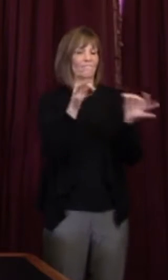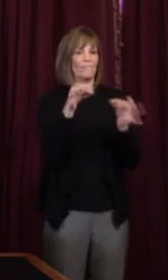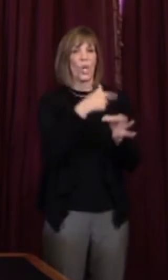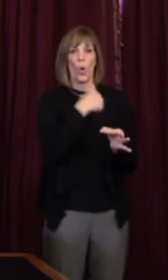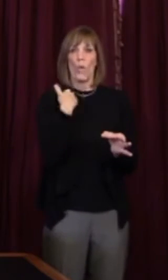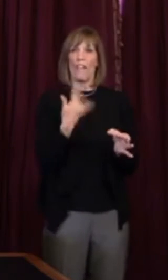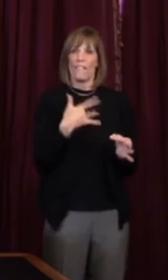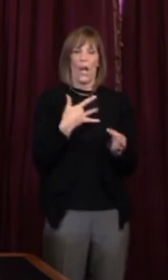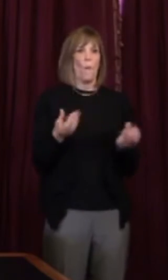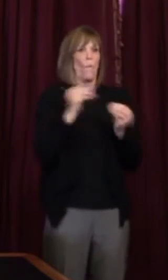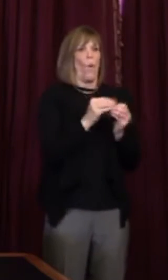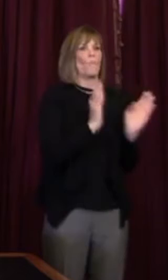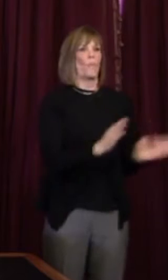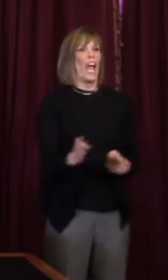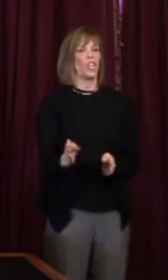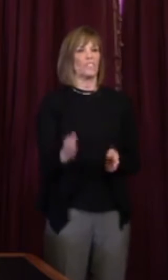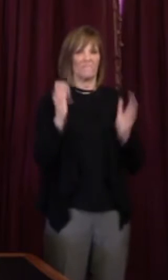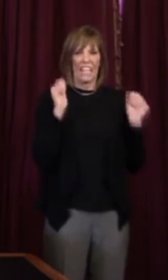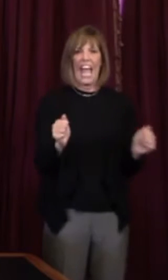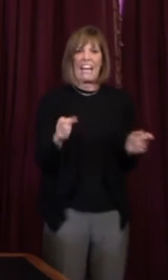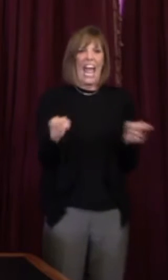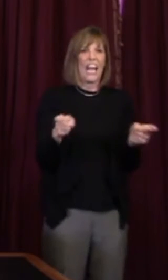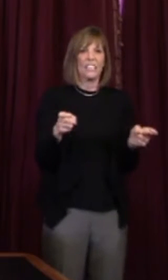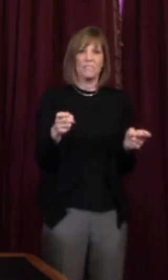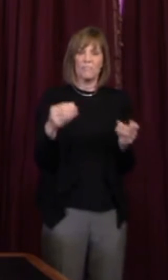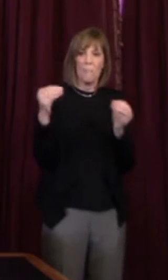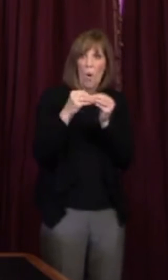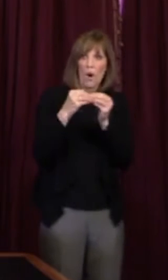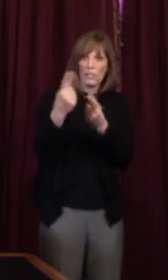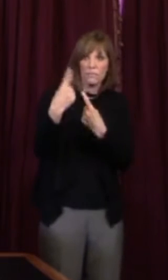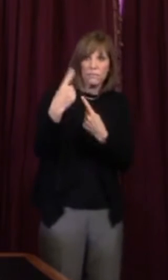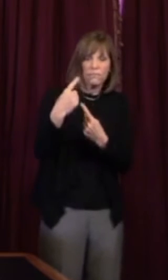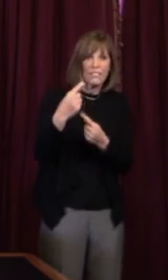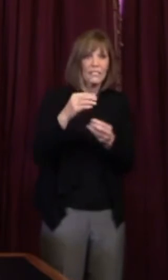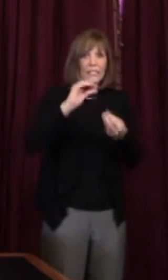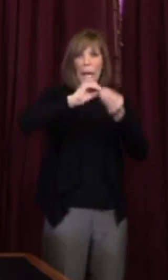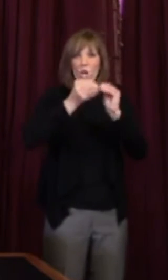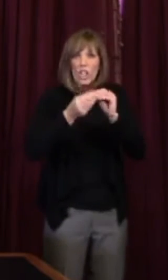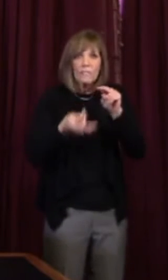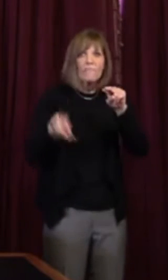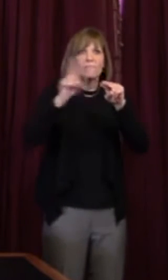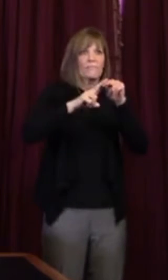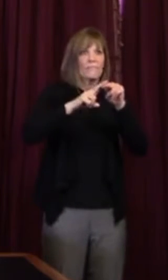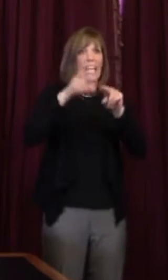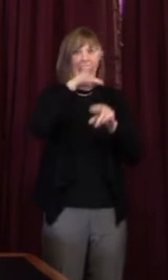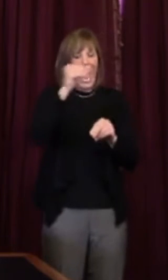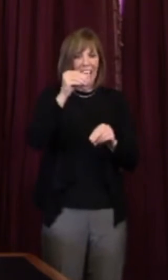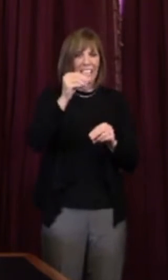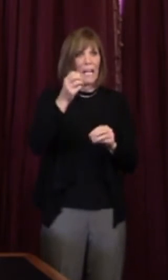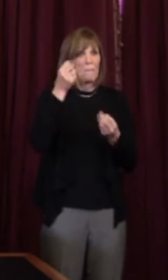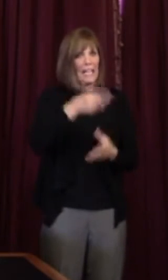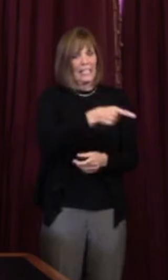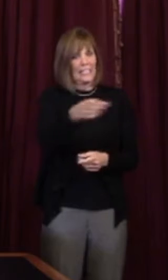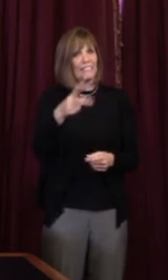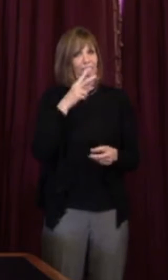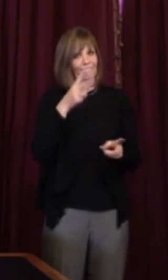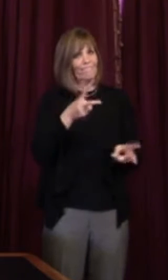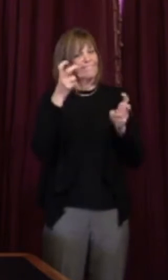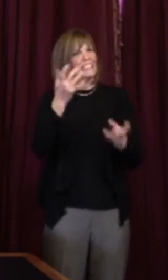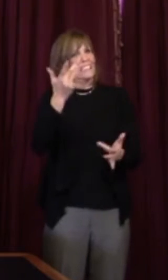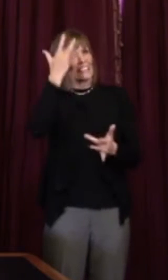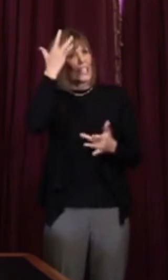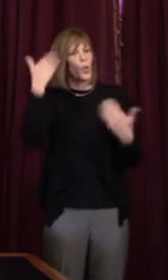more prepared at this time to manage the, not only the volume, but also the acuity of illness that we're seeing kind of across our